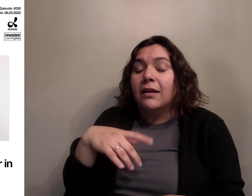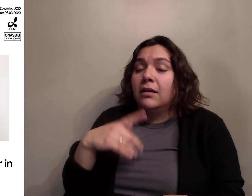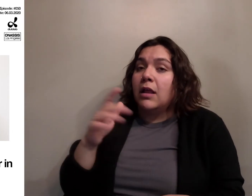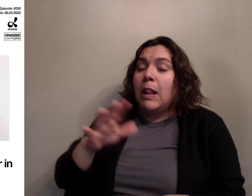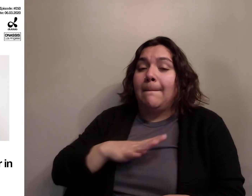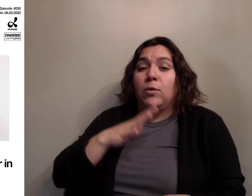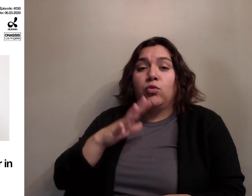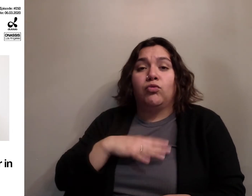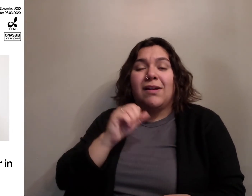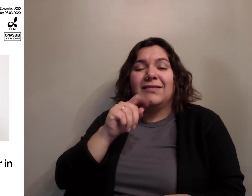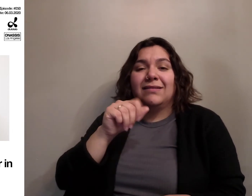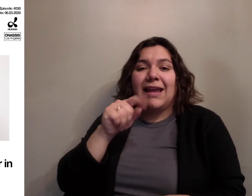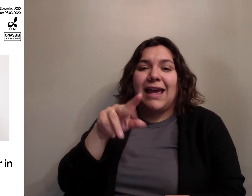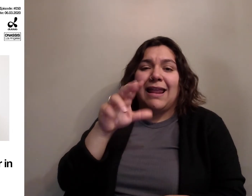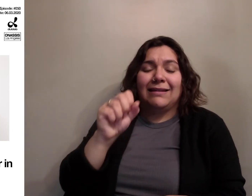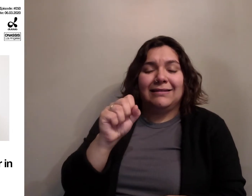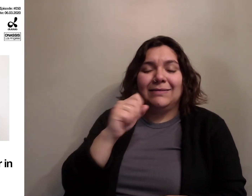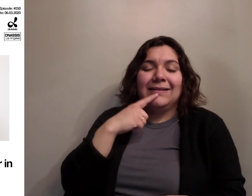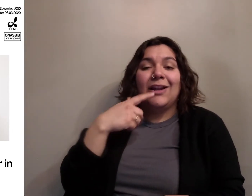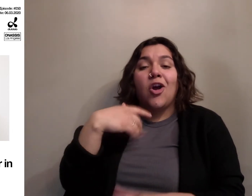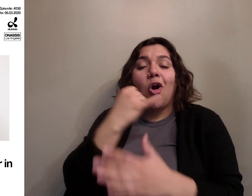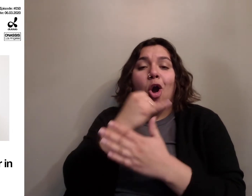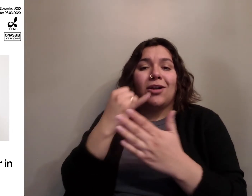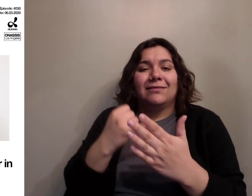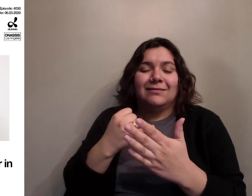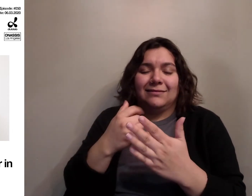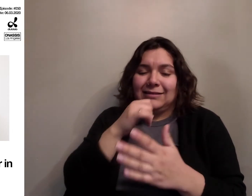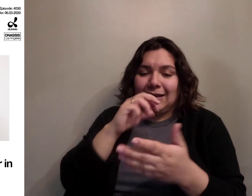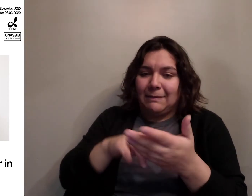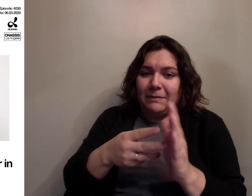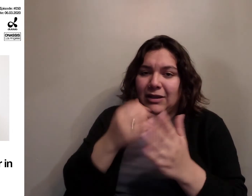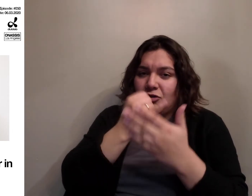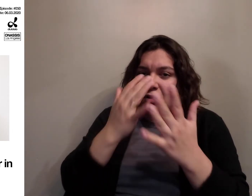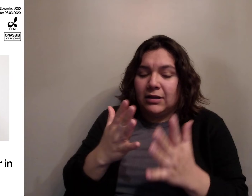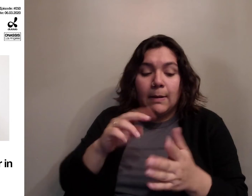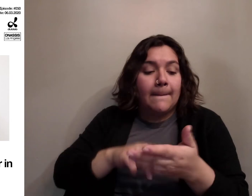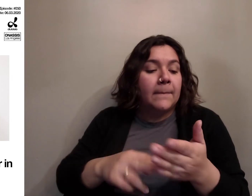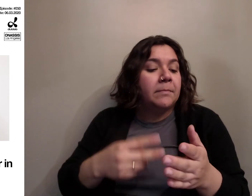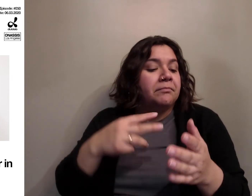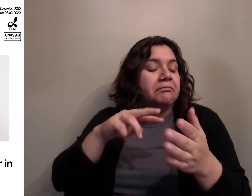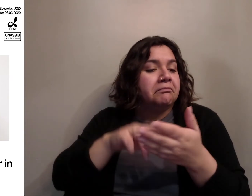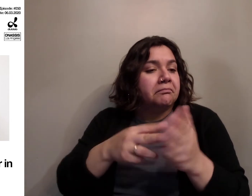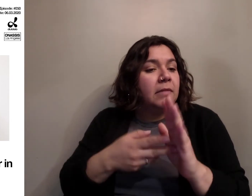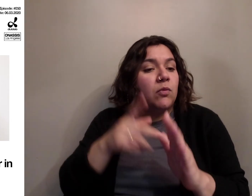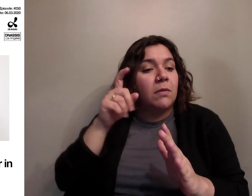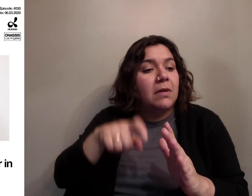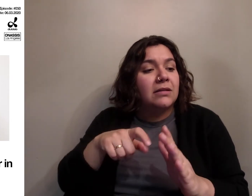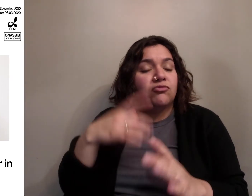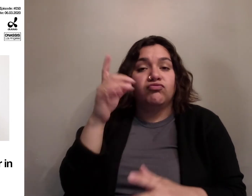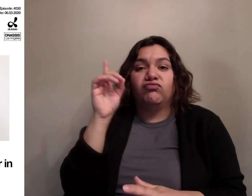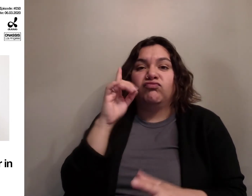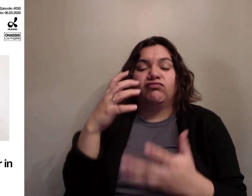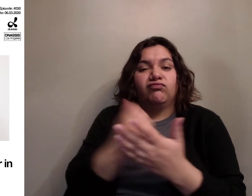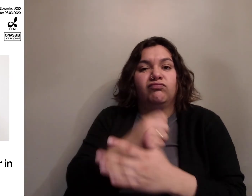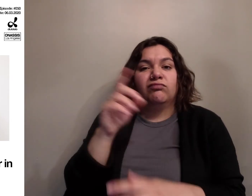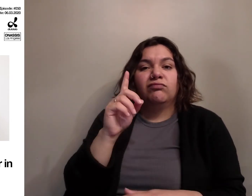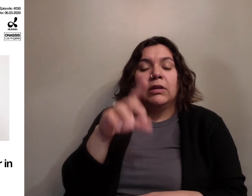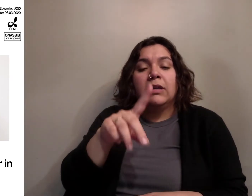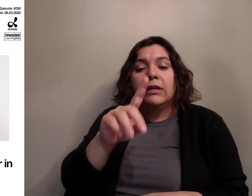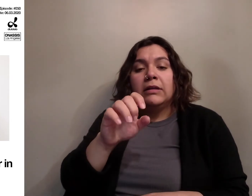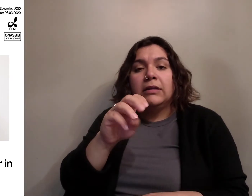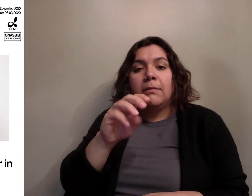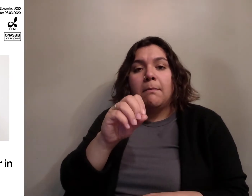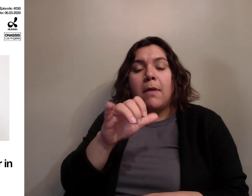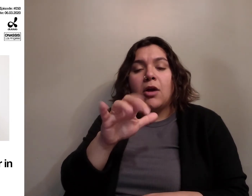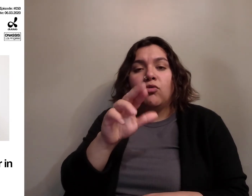mean it in the bourgeois, you know, status of being an artist, right? But I do mean in the sense